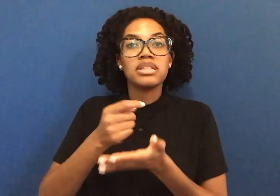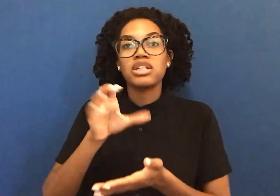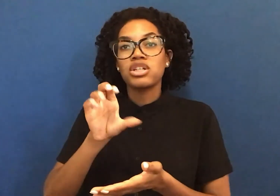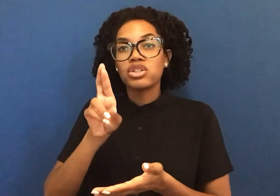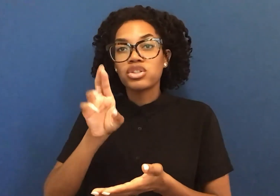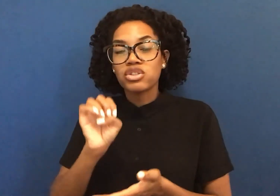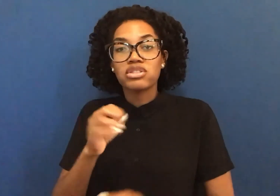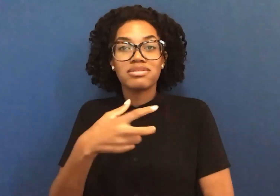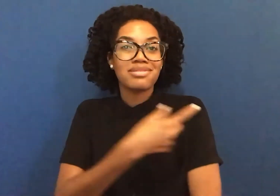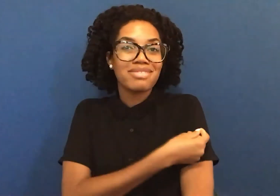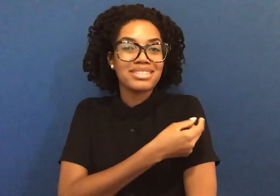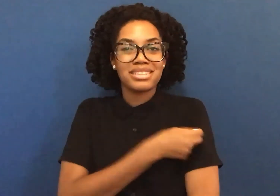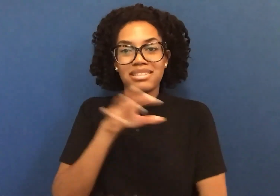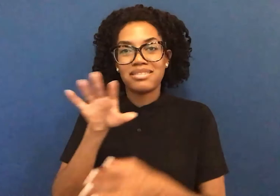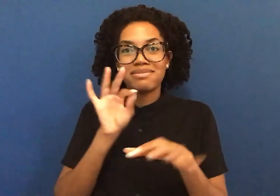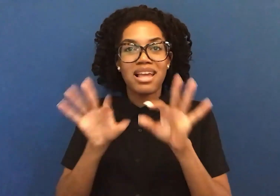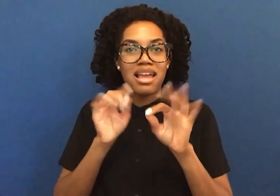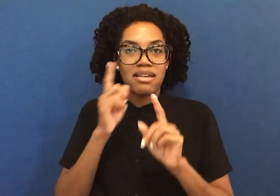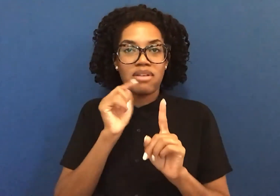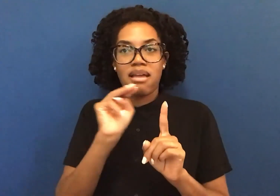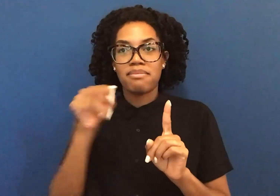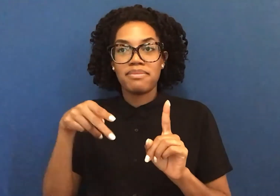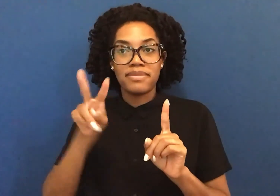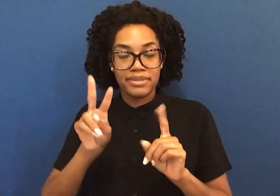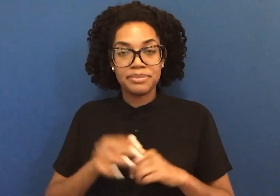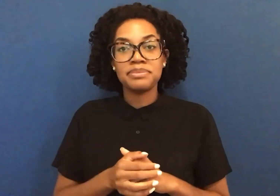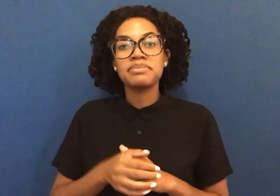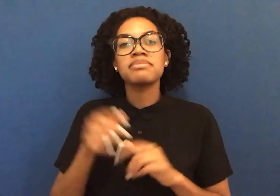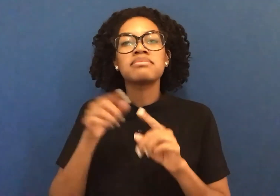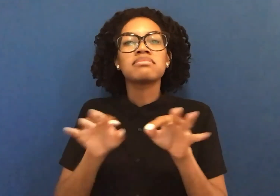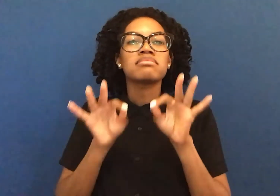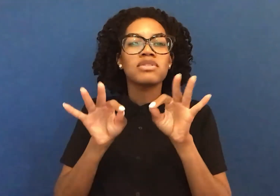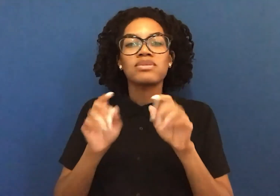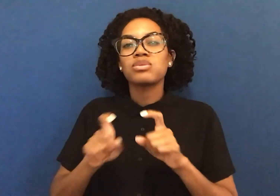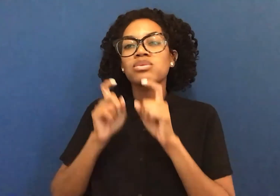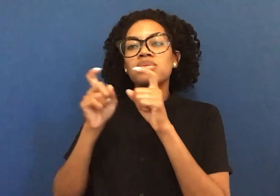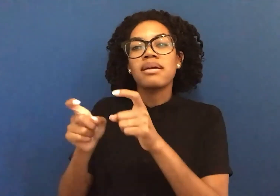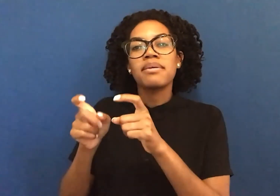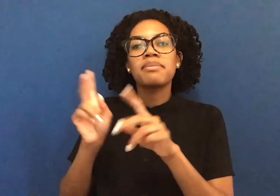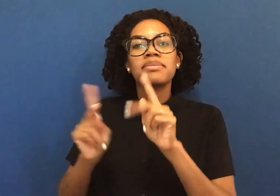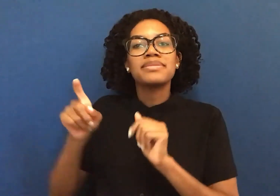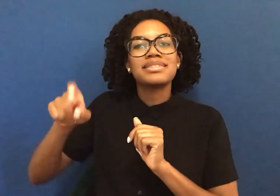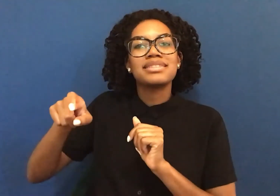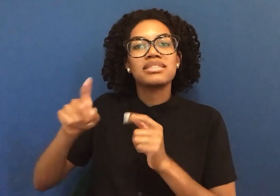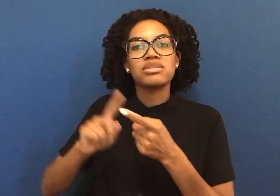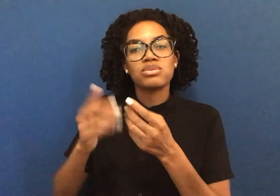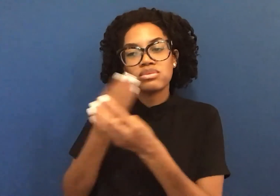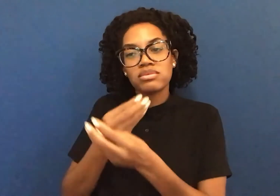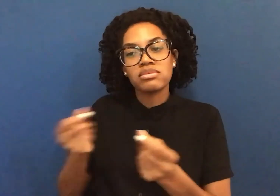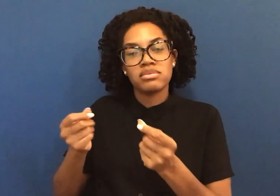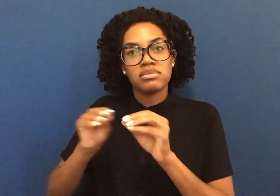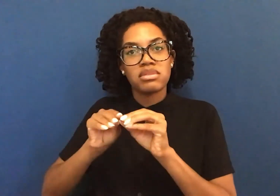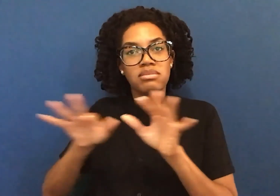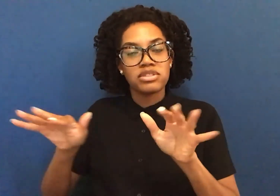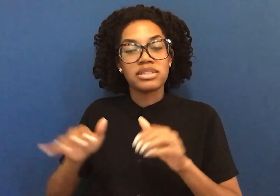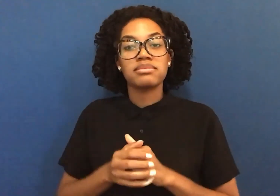to giving folks on the ground the resources they need to end this outbreak, including the space to really tackle these endemically. When someone needs to